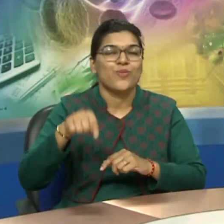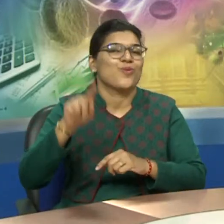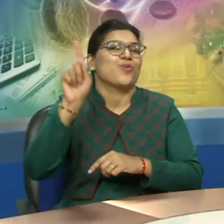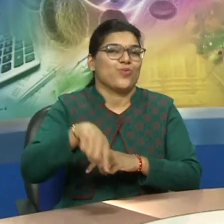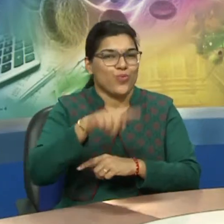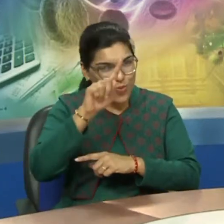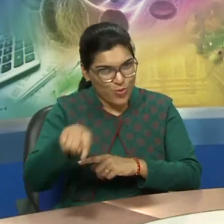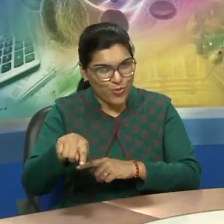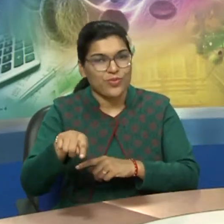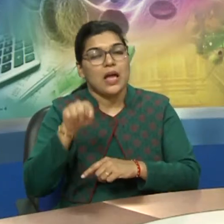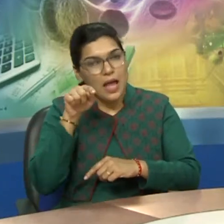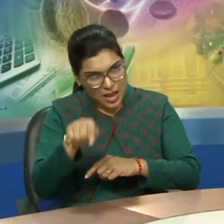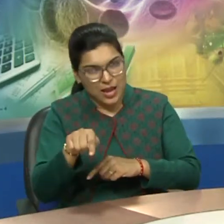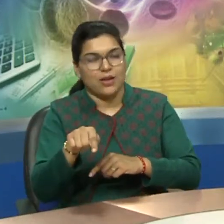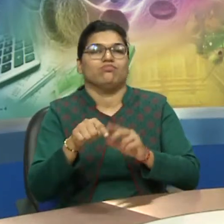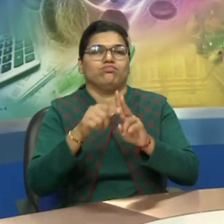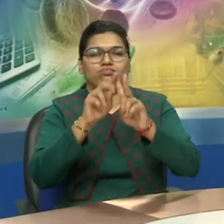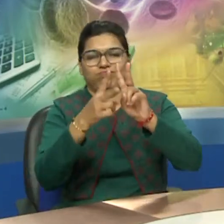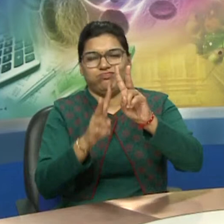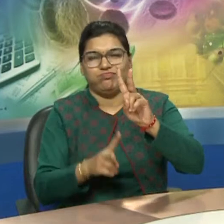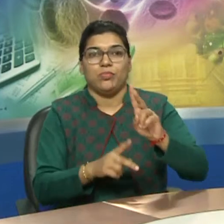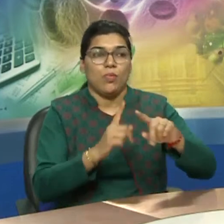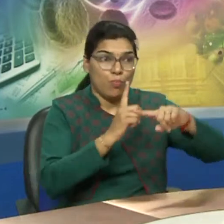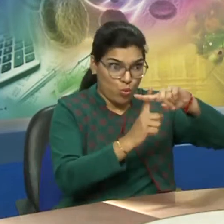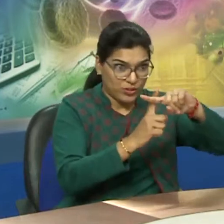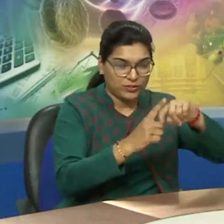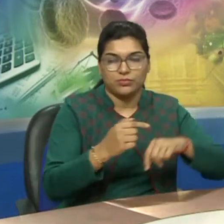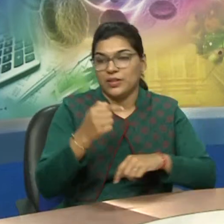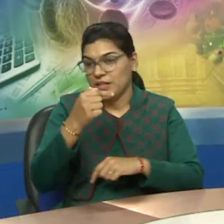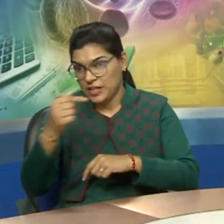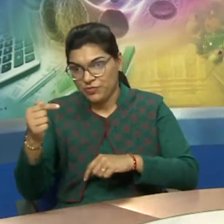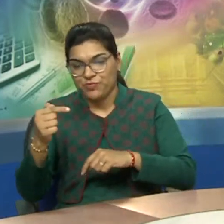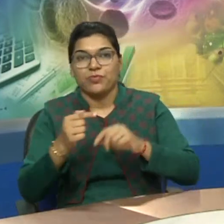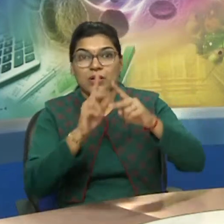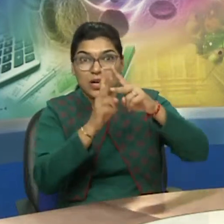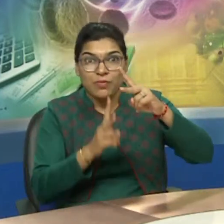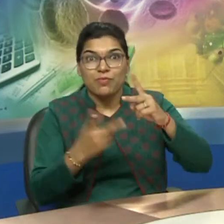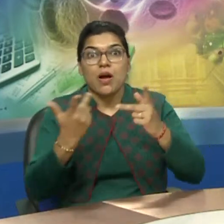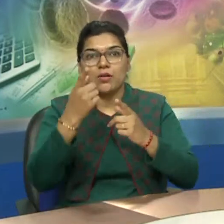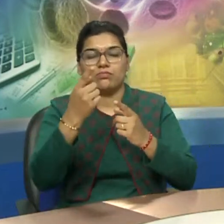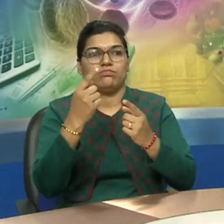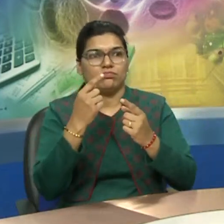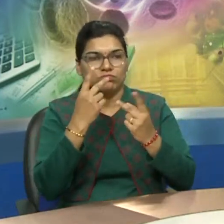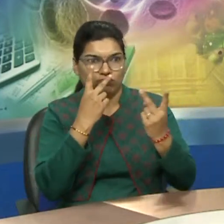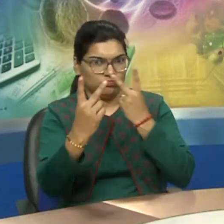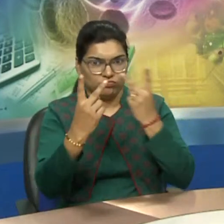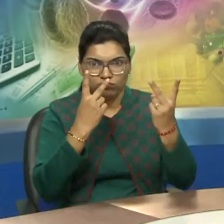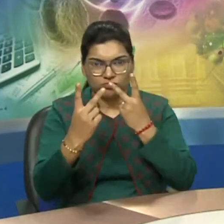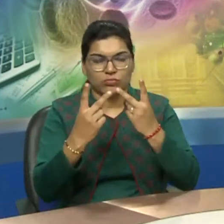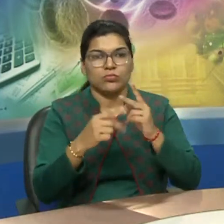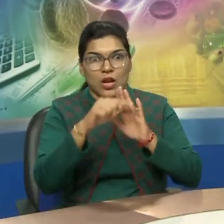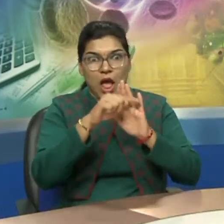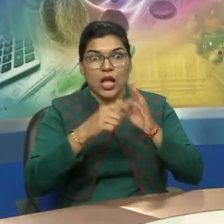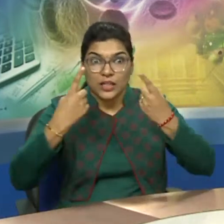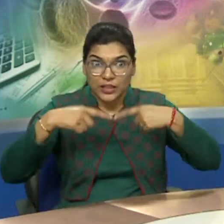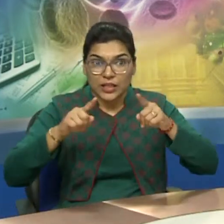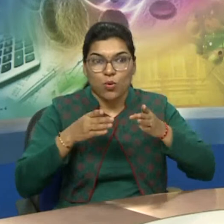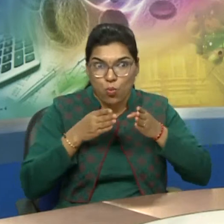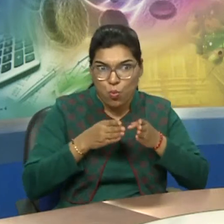work on time, to get late is not correct. So accordingly we have some things which are right